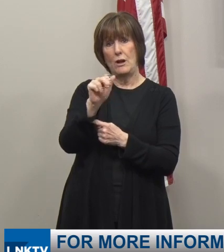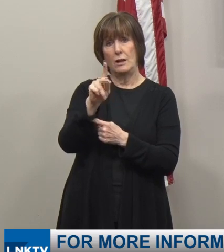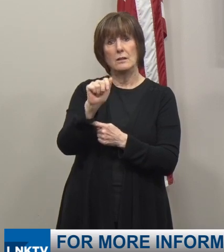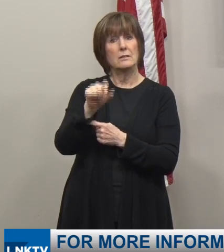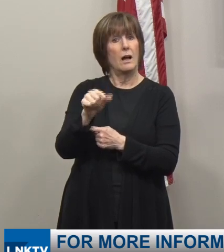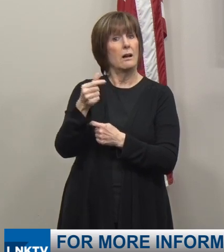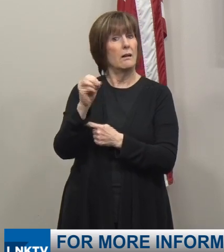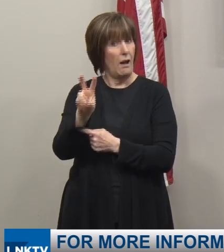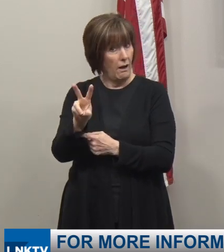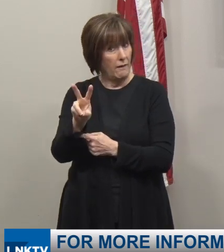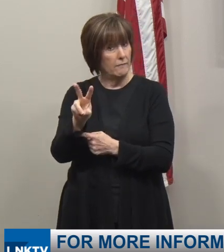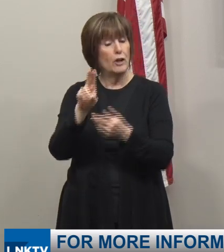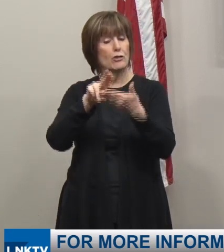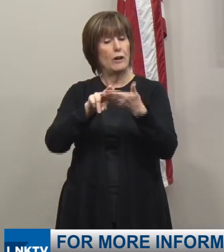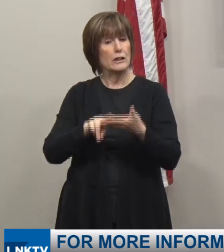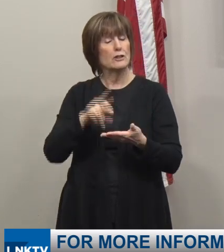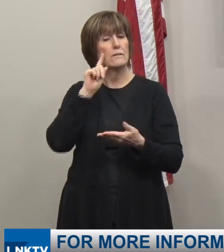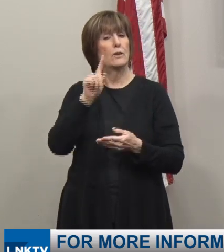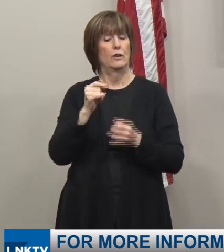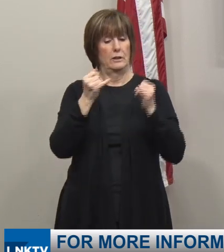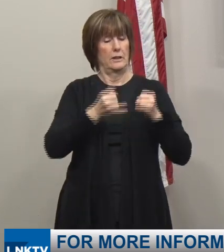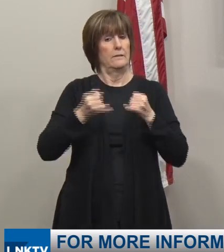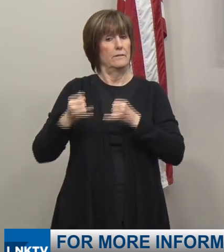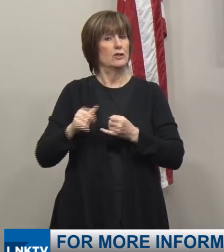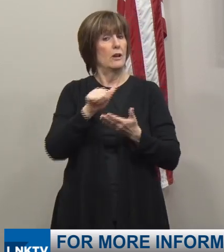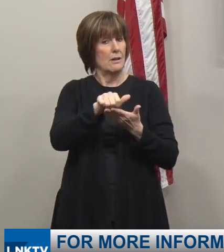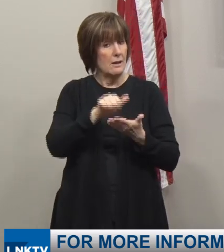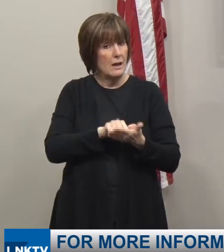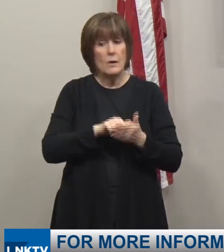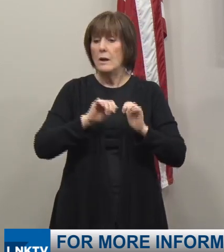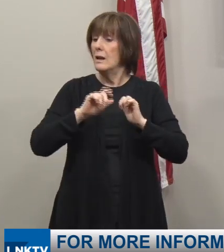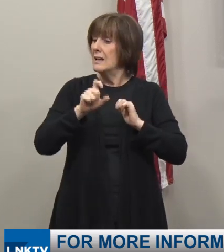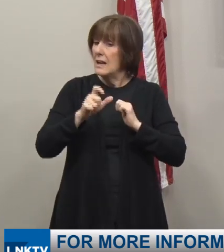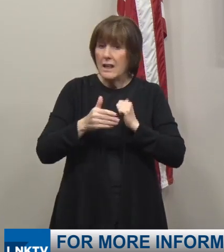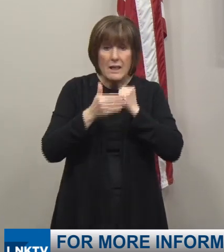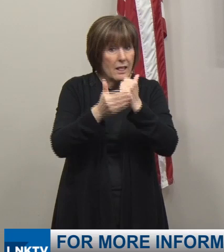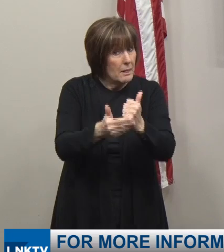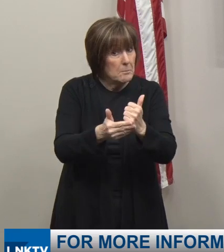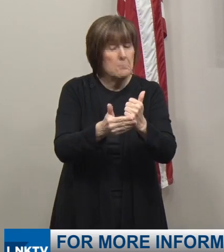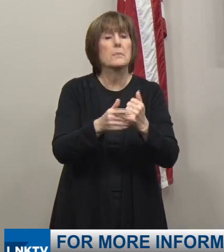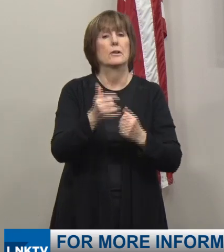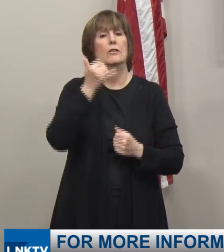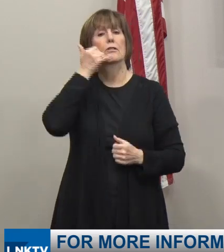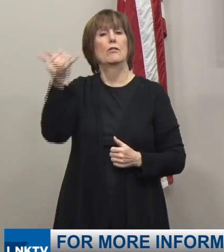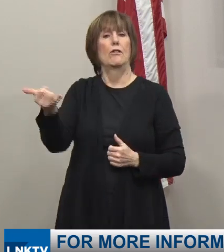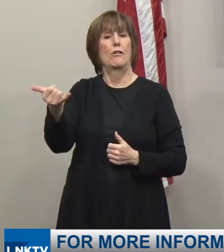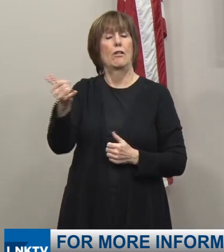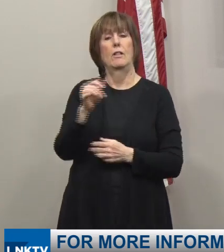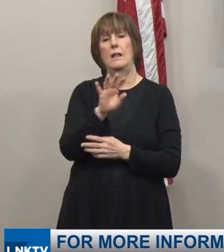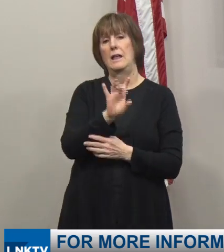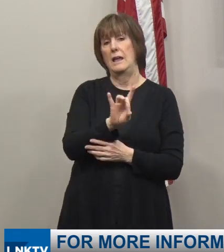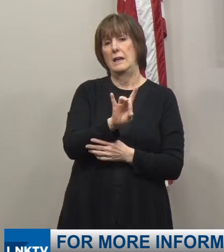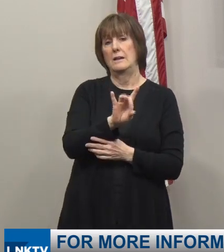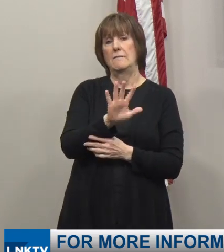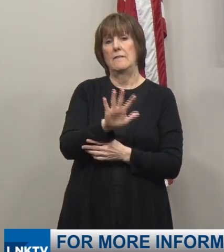neworks.nebraska.gov and register for an individual account. For assistance with completing the application, you can call this number,